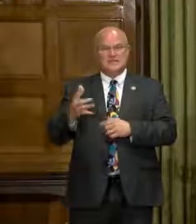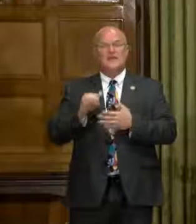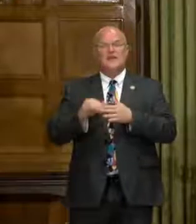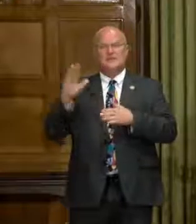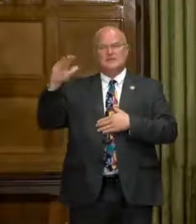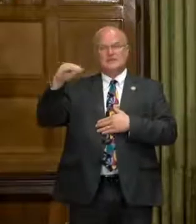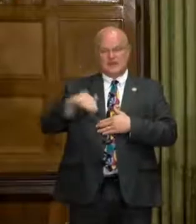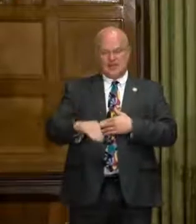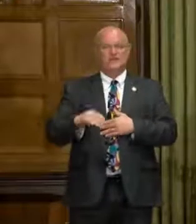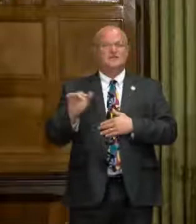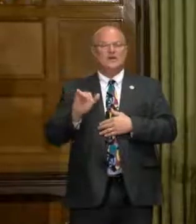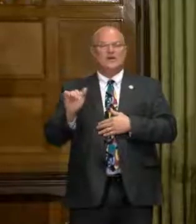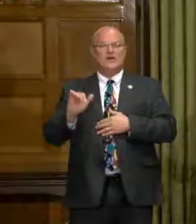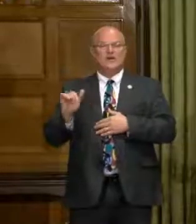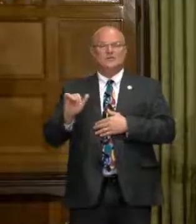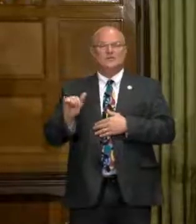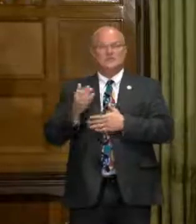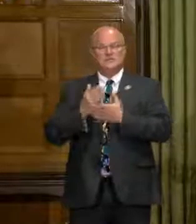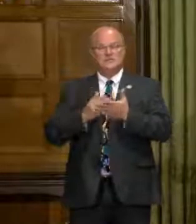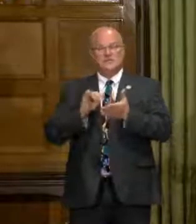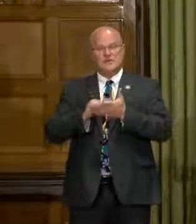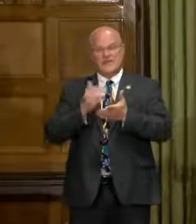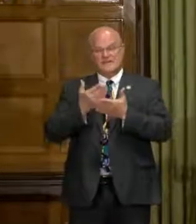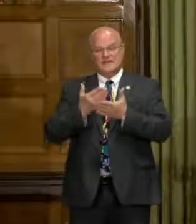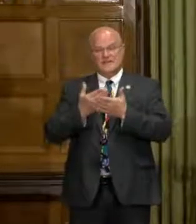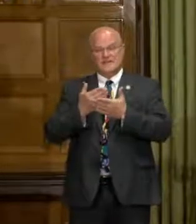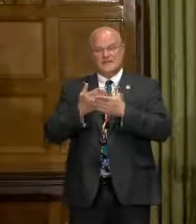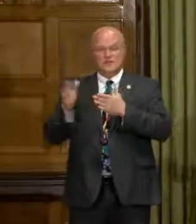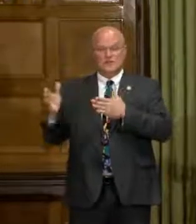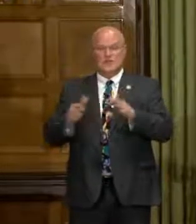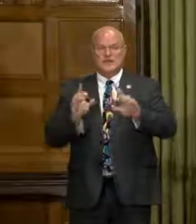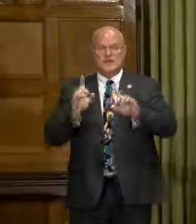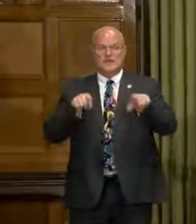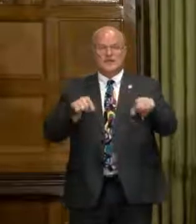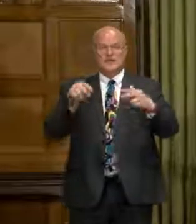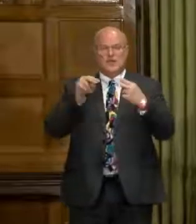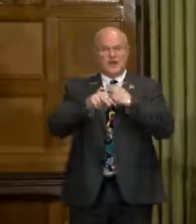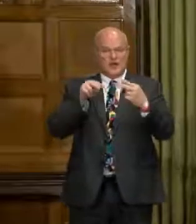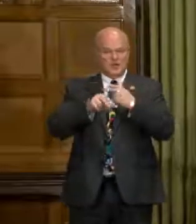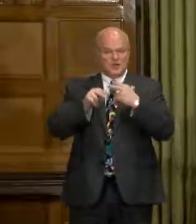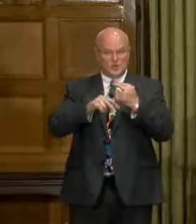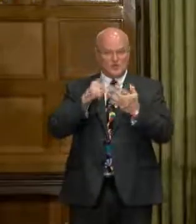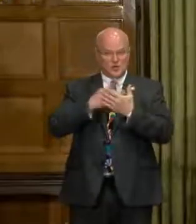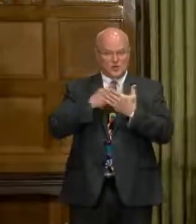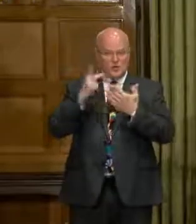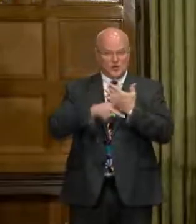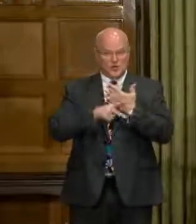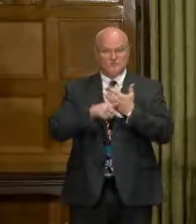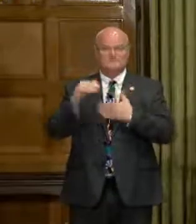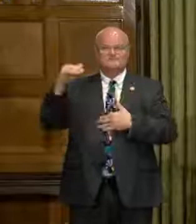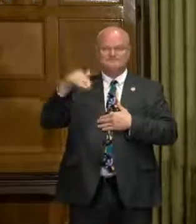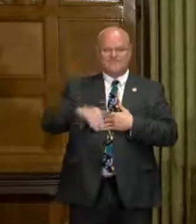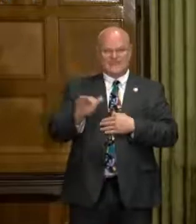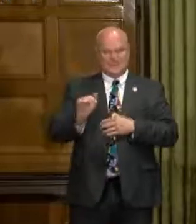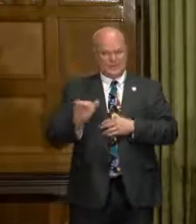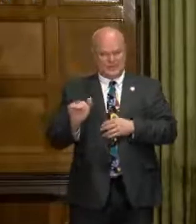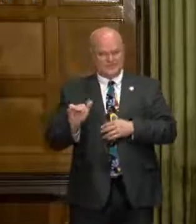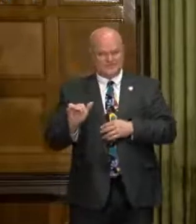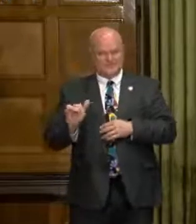be down. There's also some of that funding was planned to go to our highway program. That will be down as